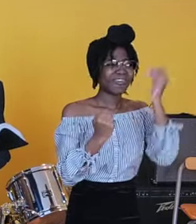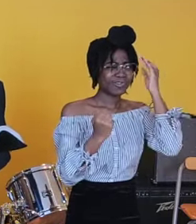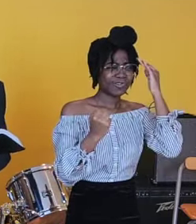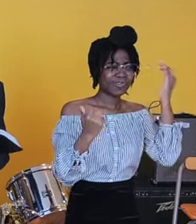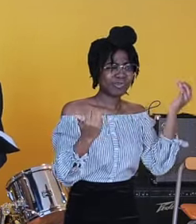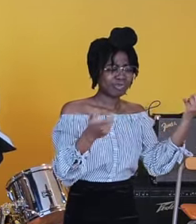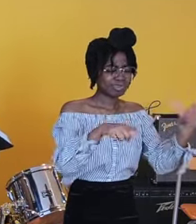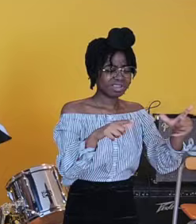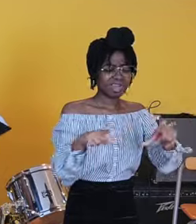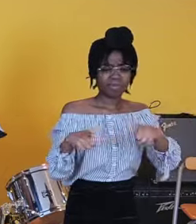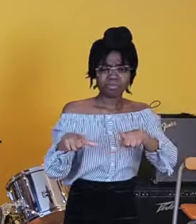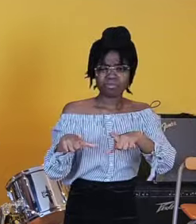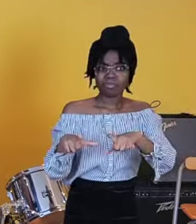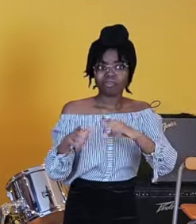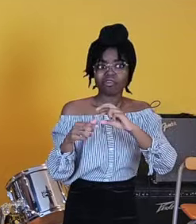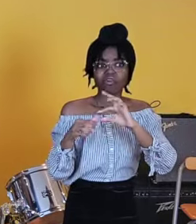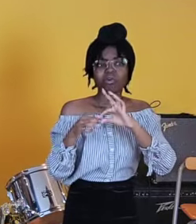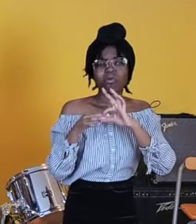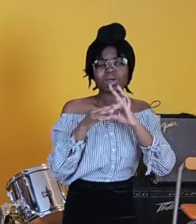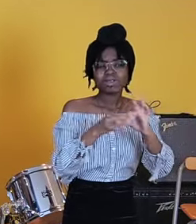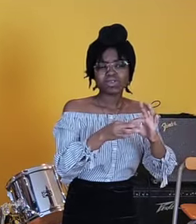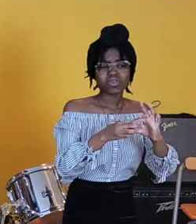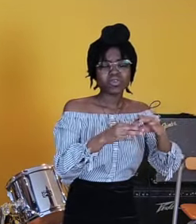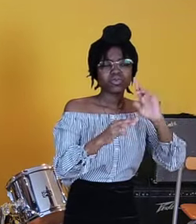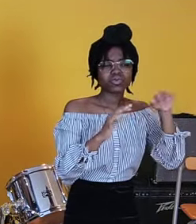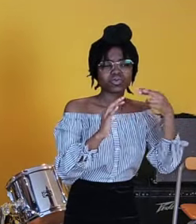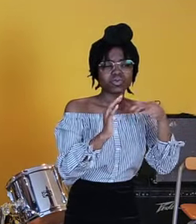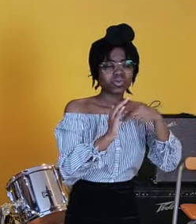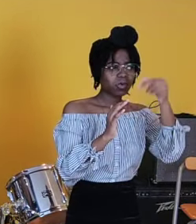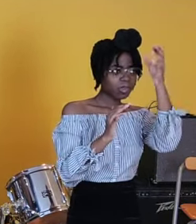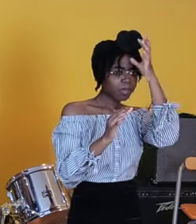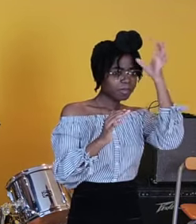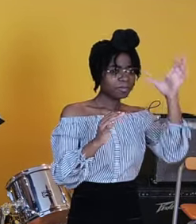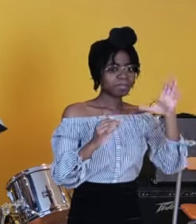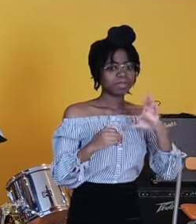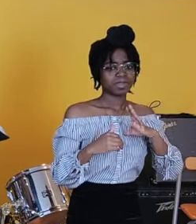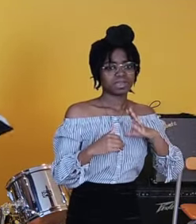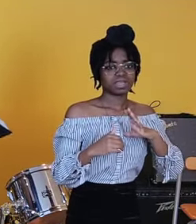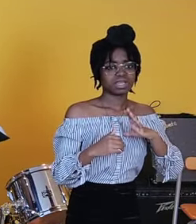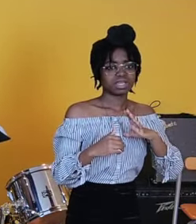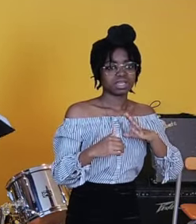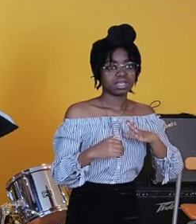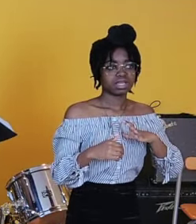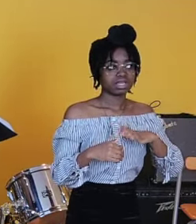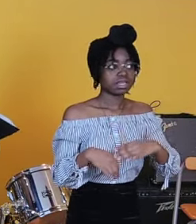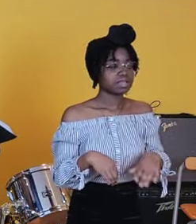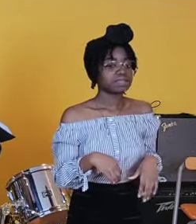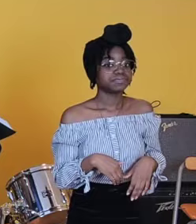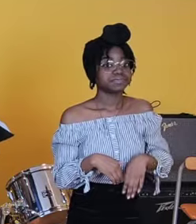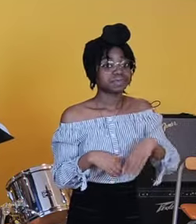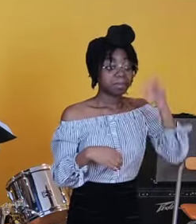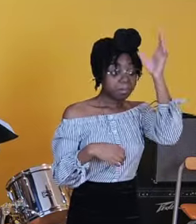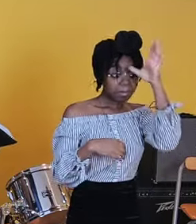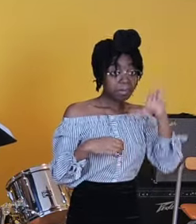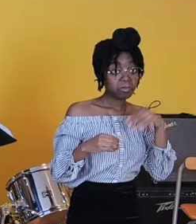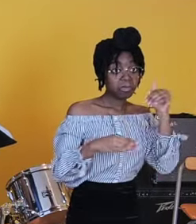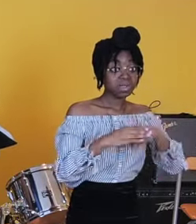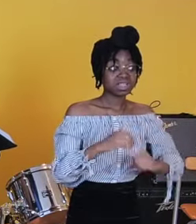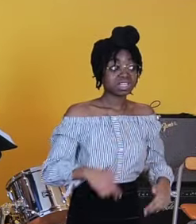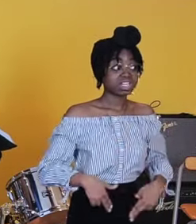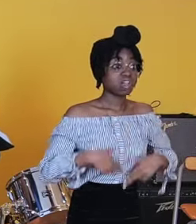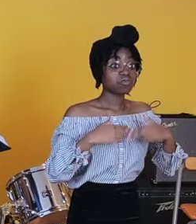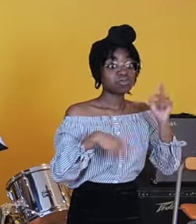comes to the role of the man, you know, the male figure in the lives of the